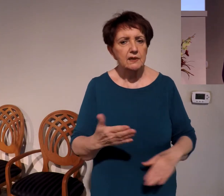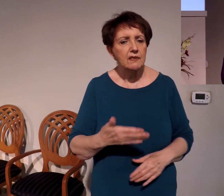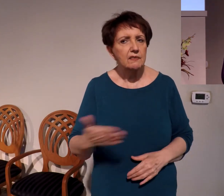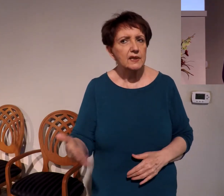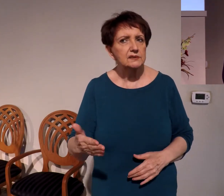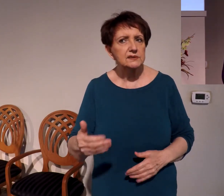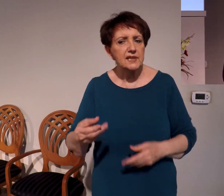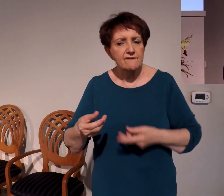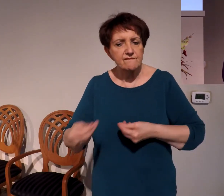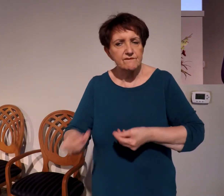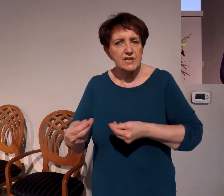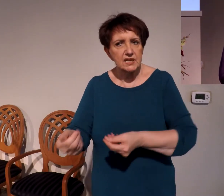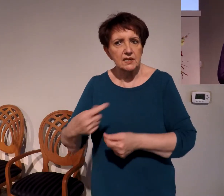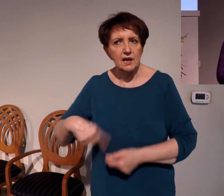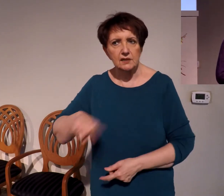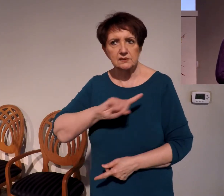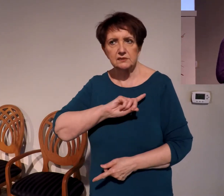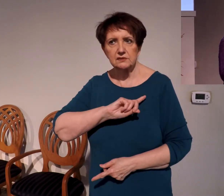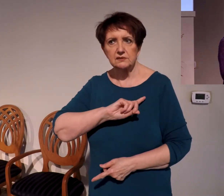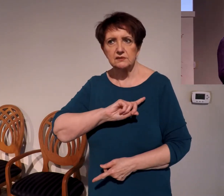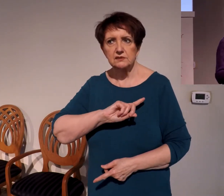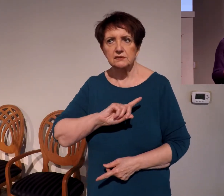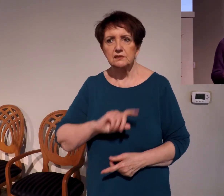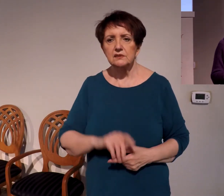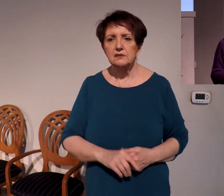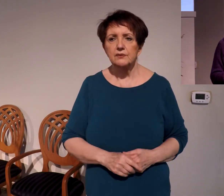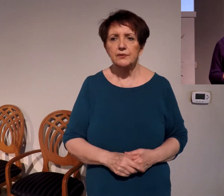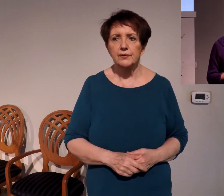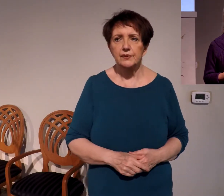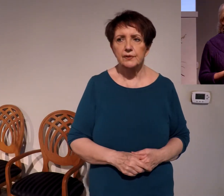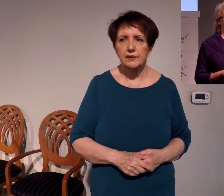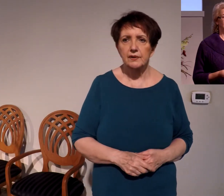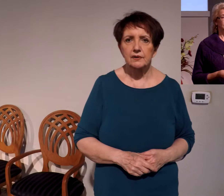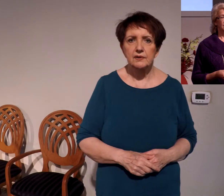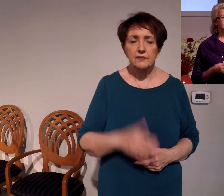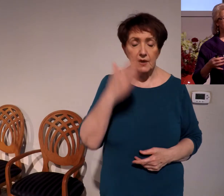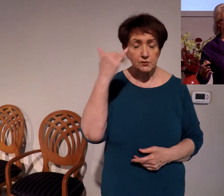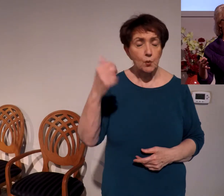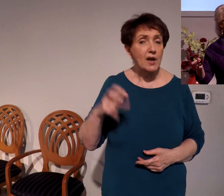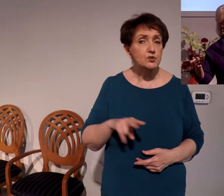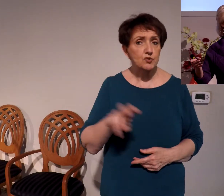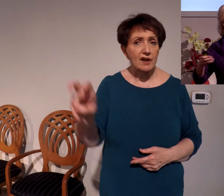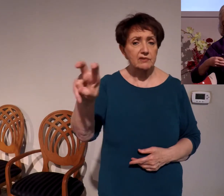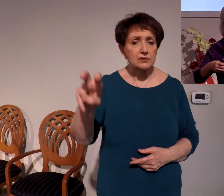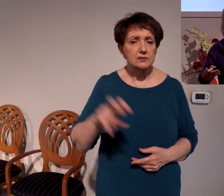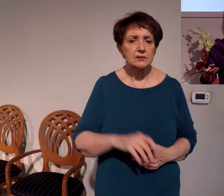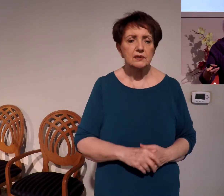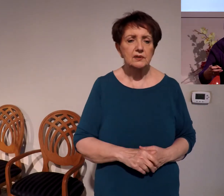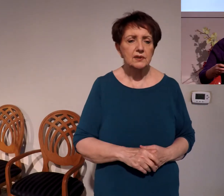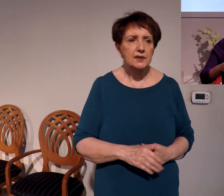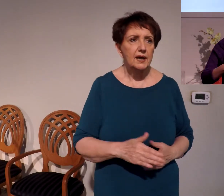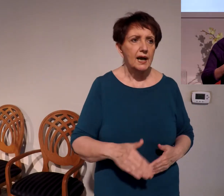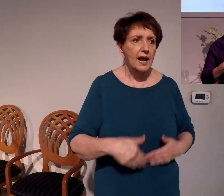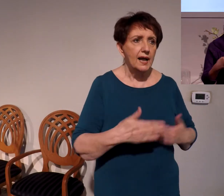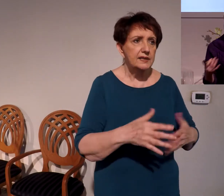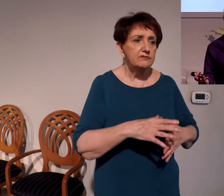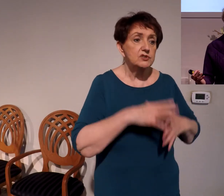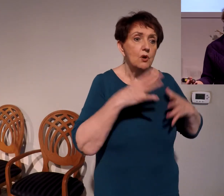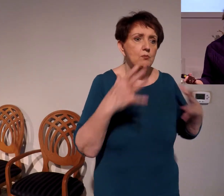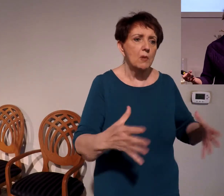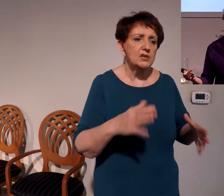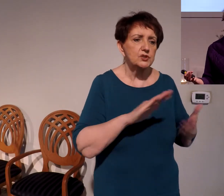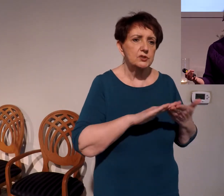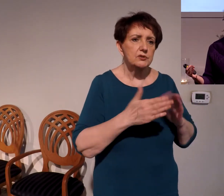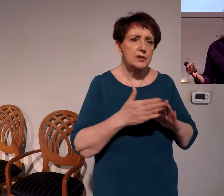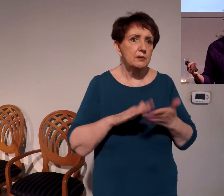that feed us. Right? This is one of the reasons why I travel. I give so much to this community. I work so